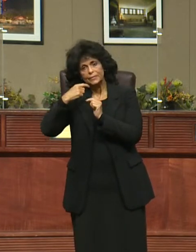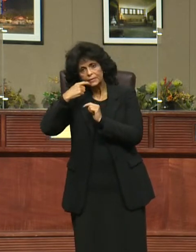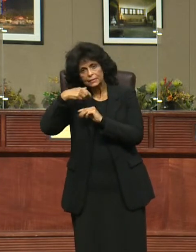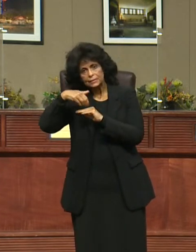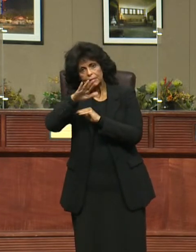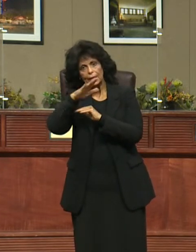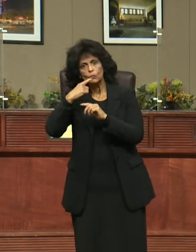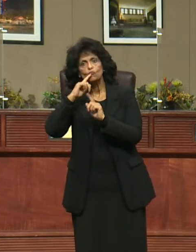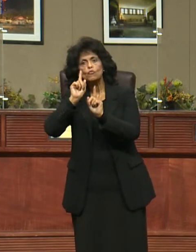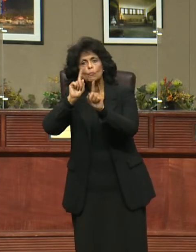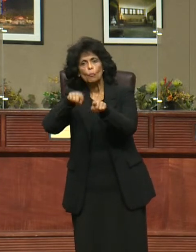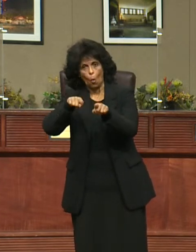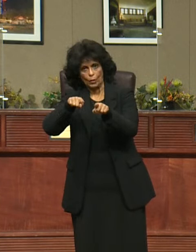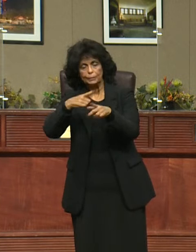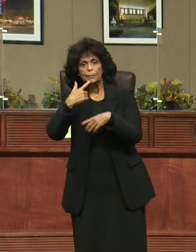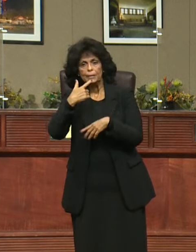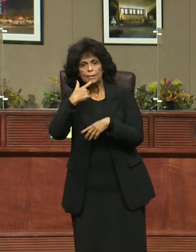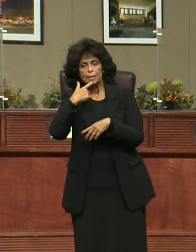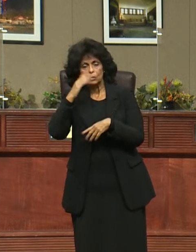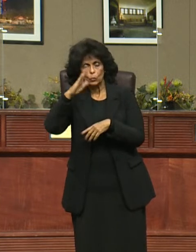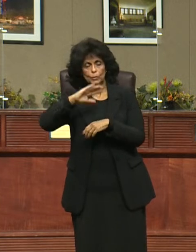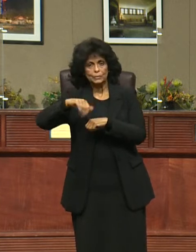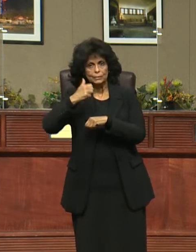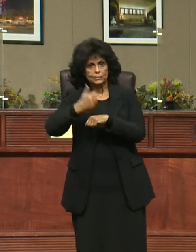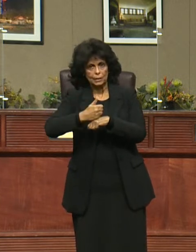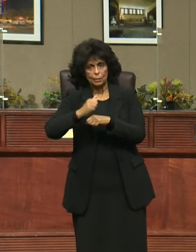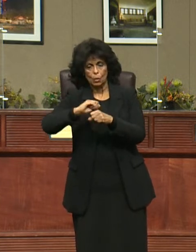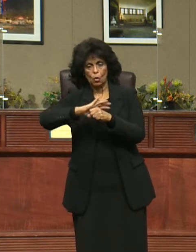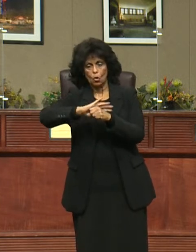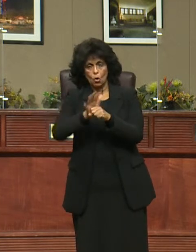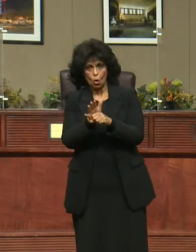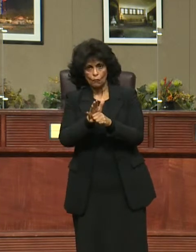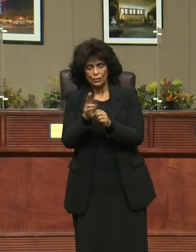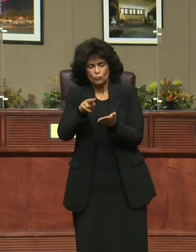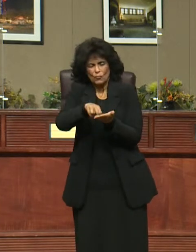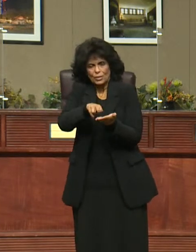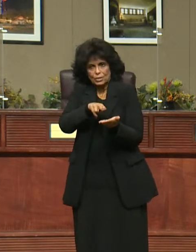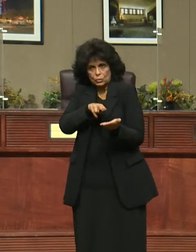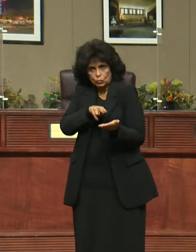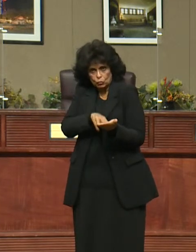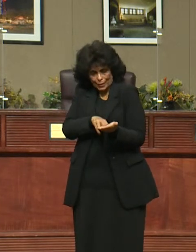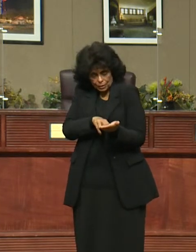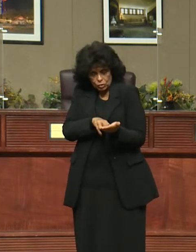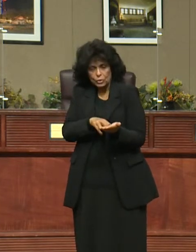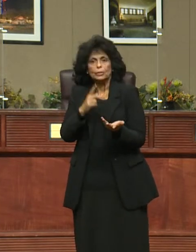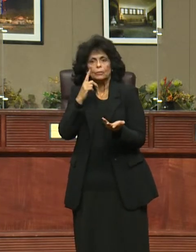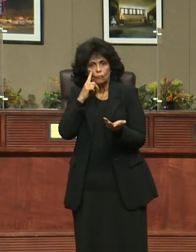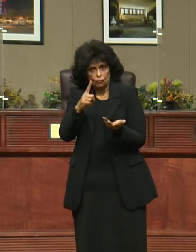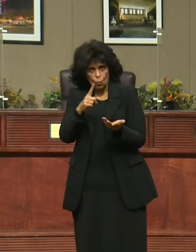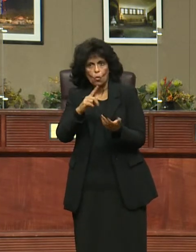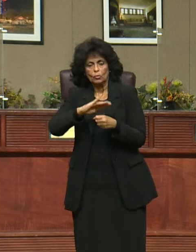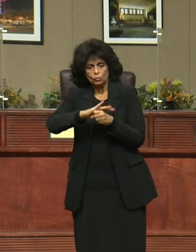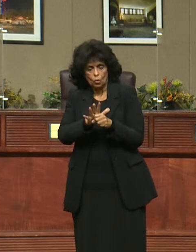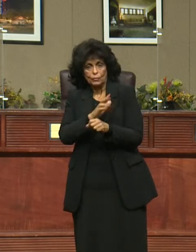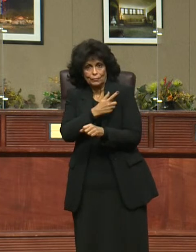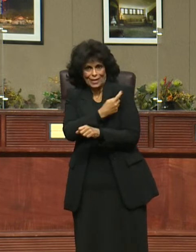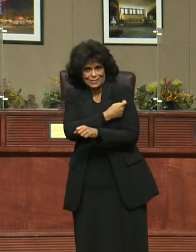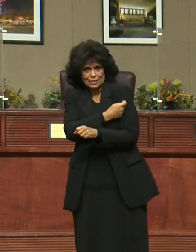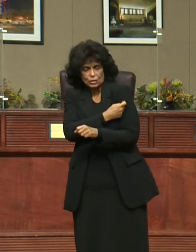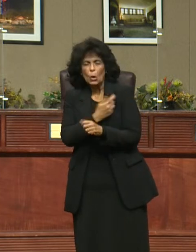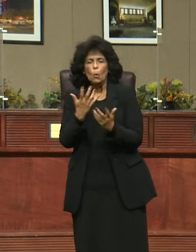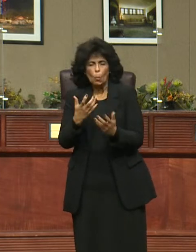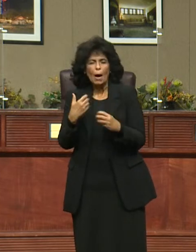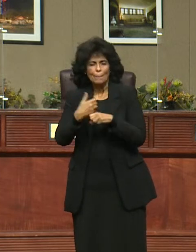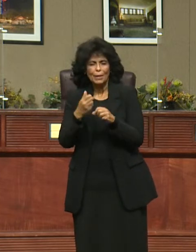launch a COVID registration website to kind of streamline some of the technical errors that we've been seeing. Is that something that